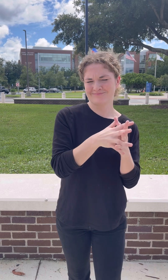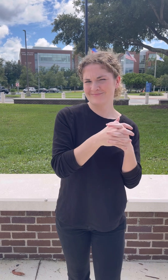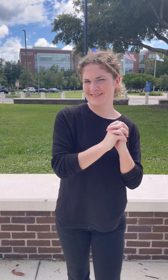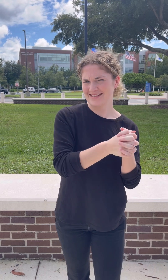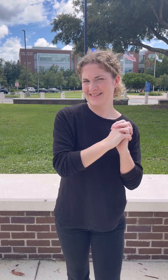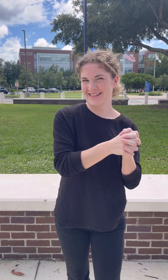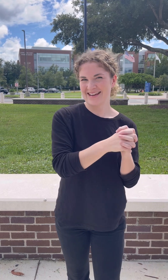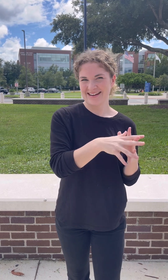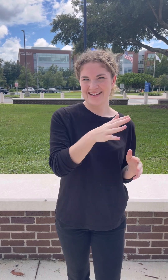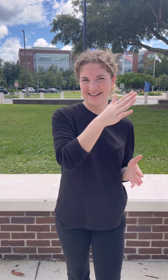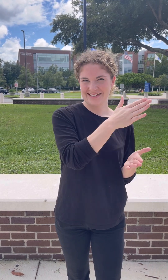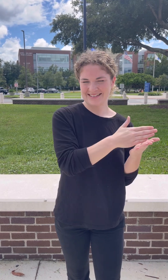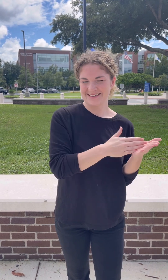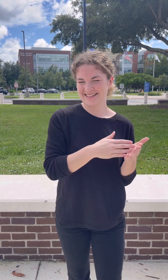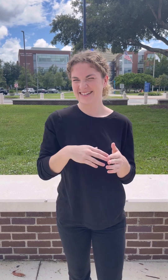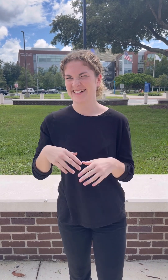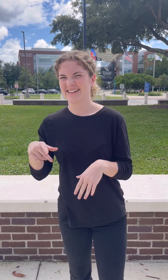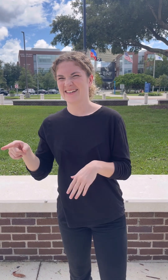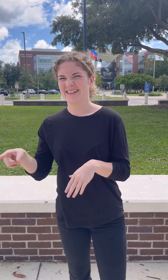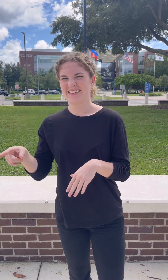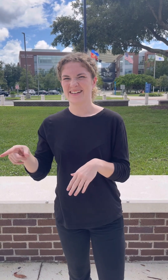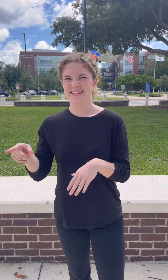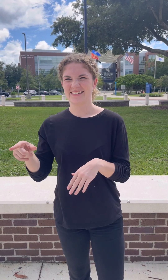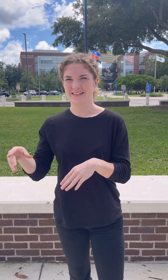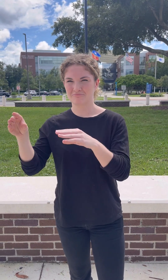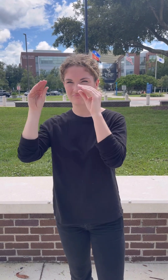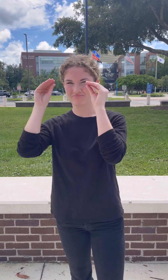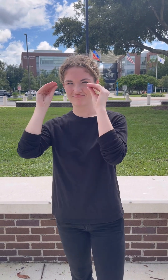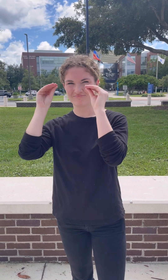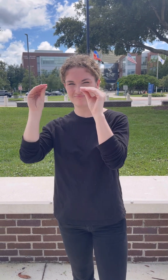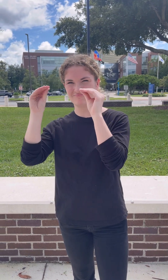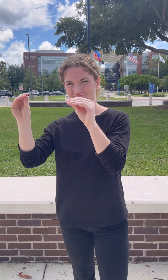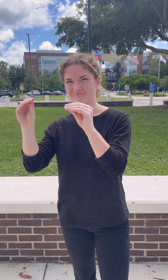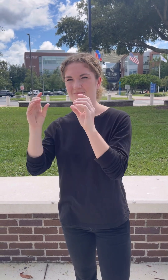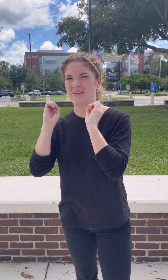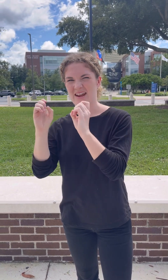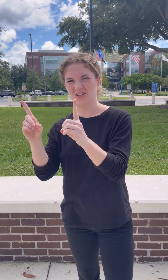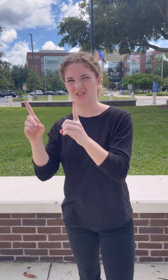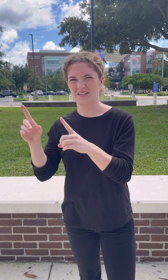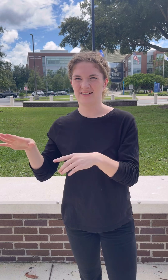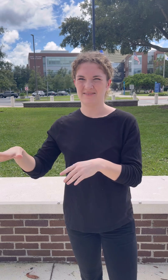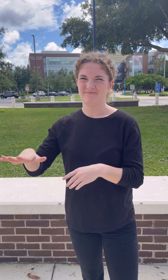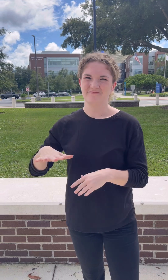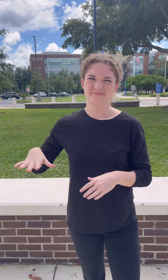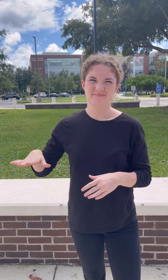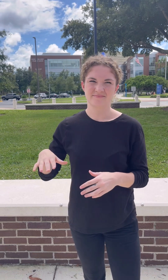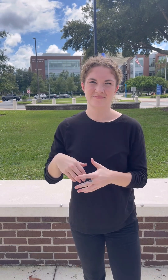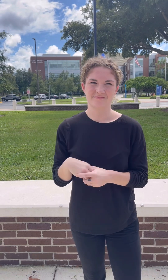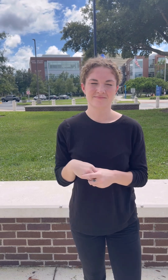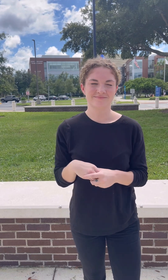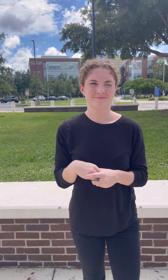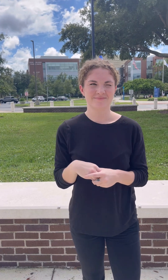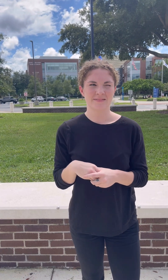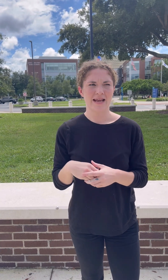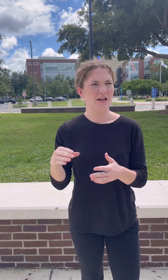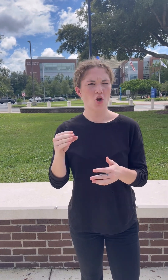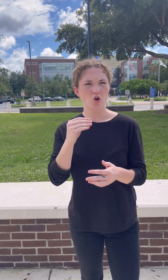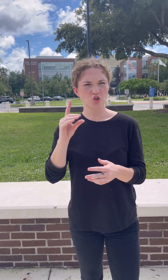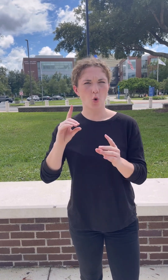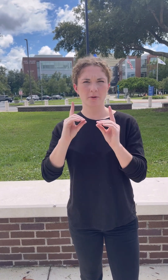life related buildings. And then the southernmost end is going to be where you can find the majority of our residential areas. Just